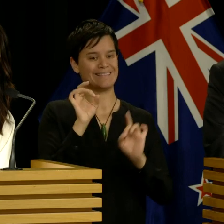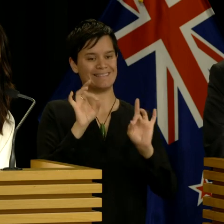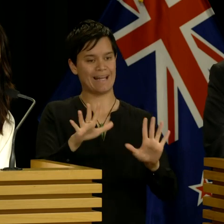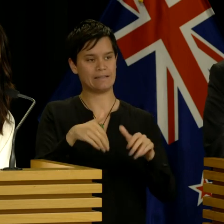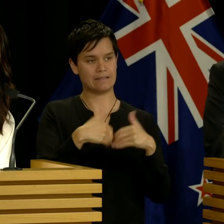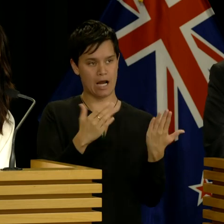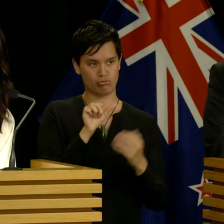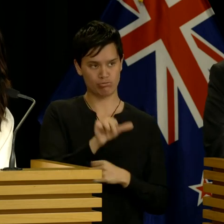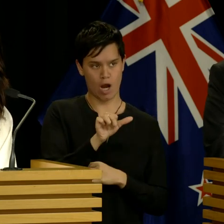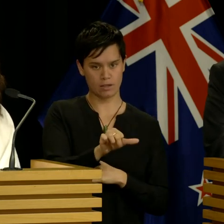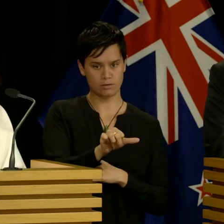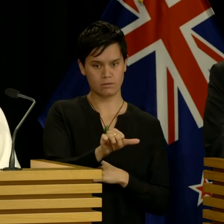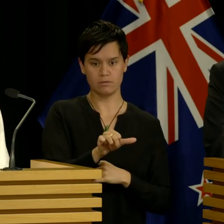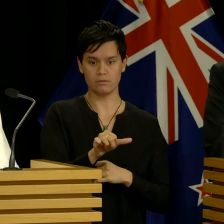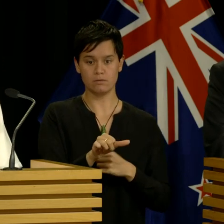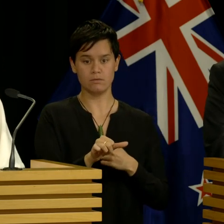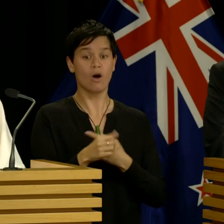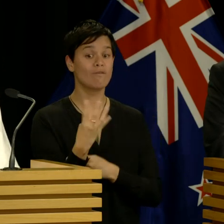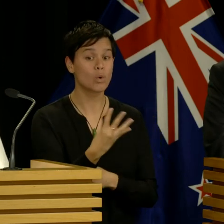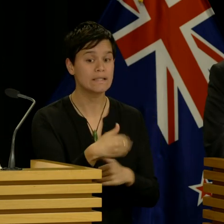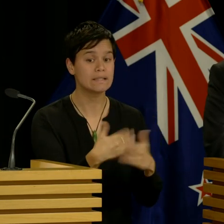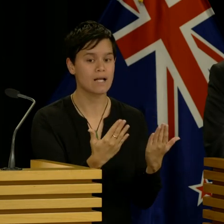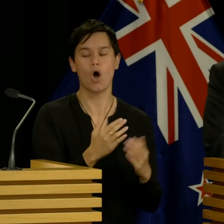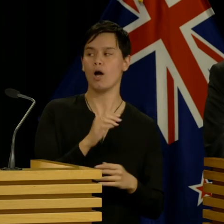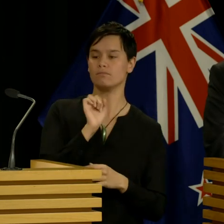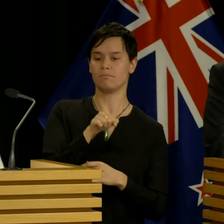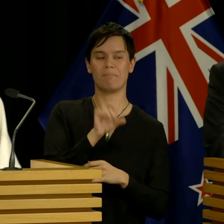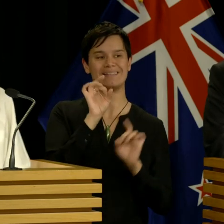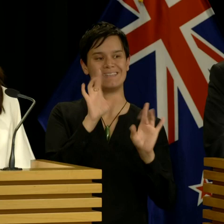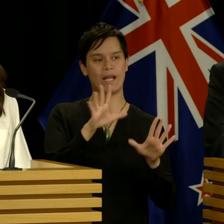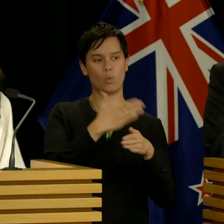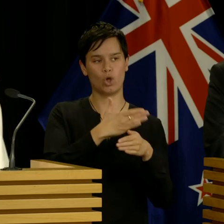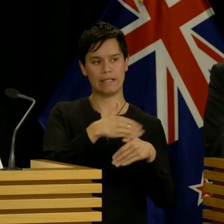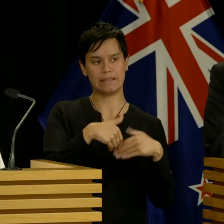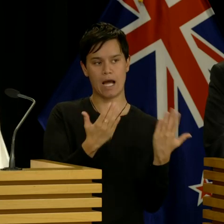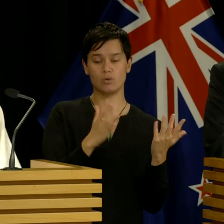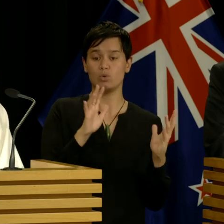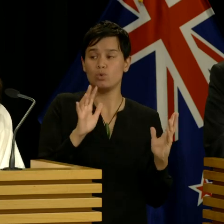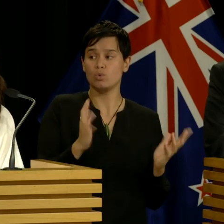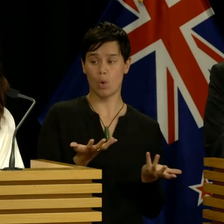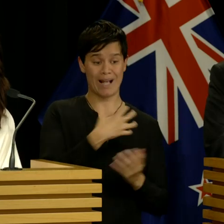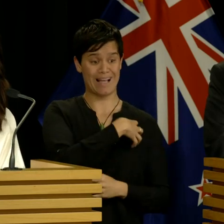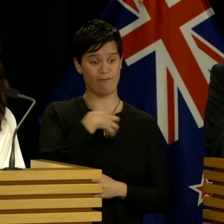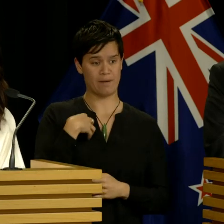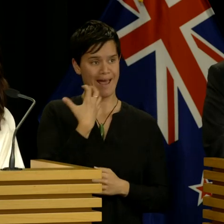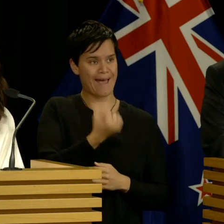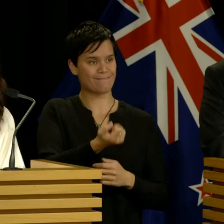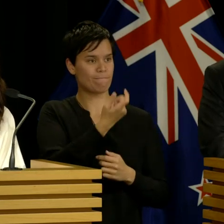might have it. Is the government looking 14 days. 14 days? Yes. Is the government looking at any kind of package to help that? I